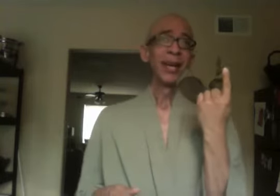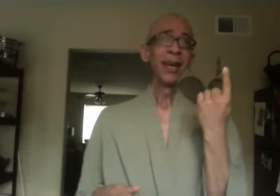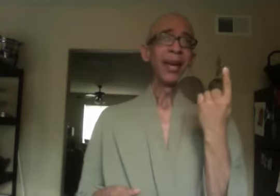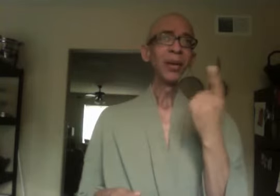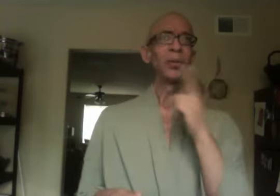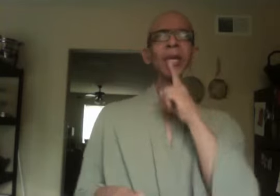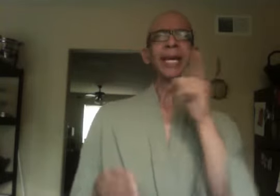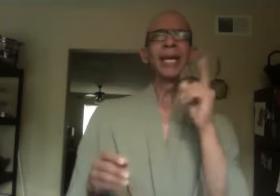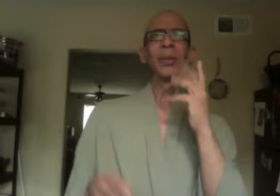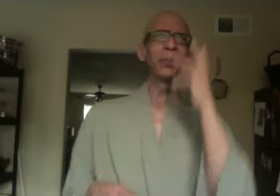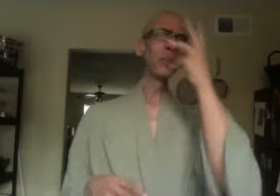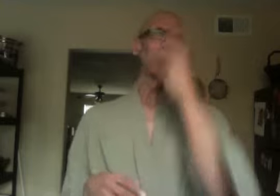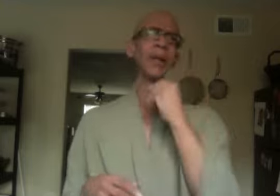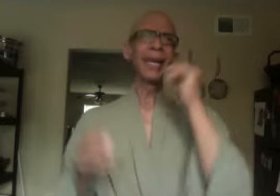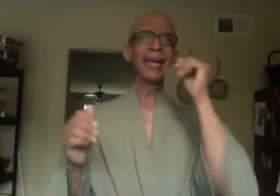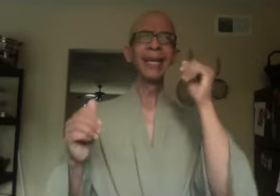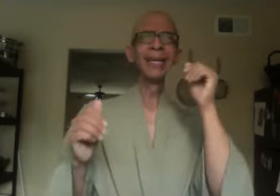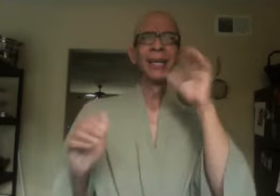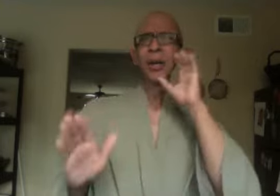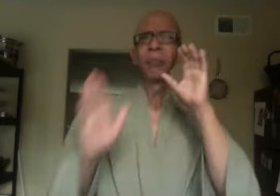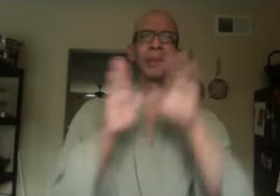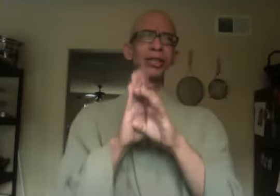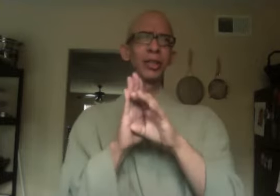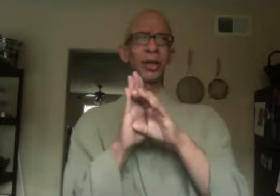a really pretty picture.